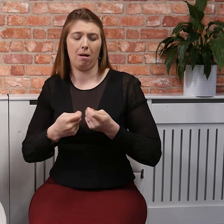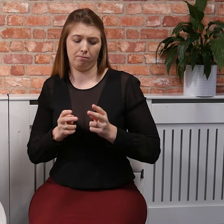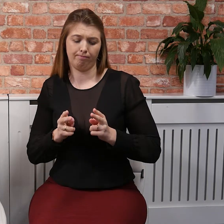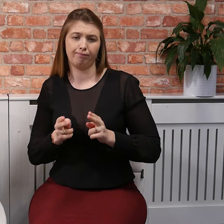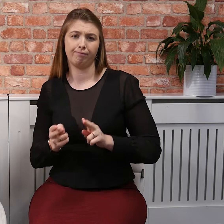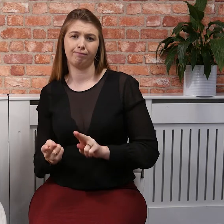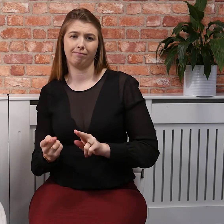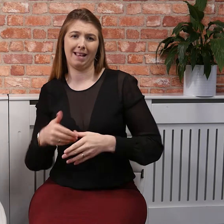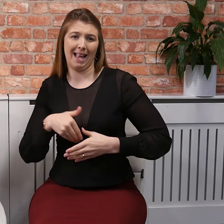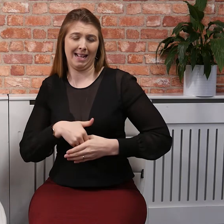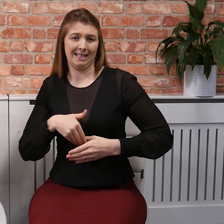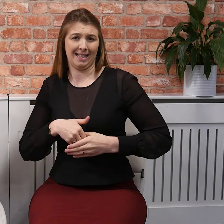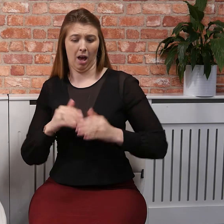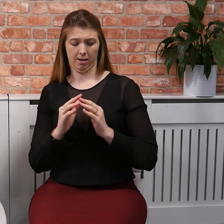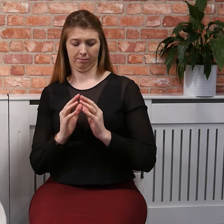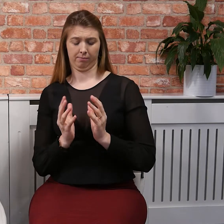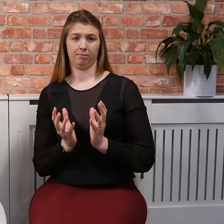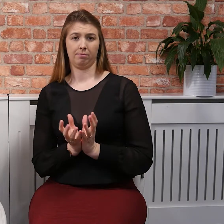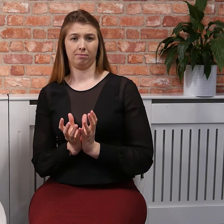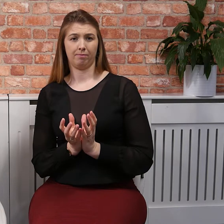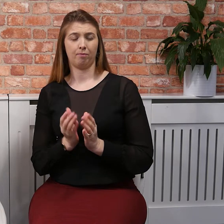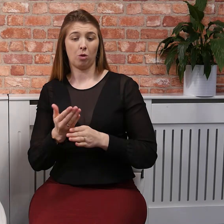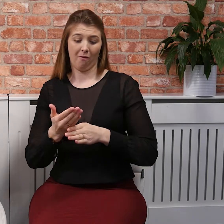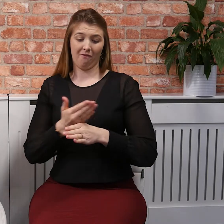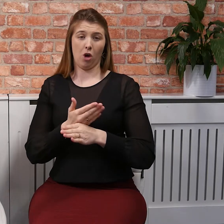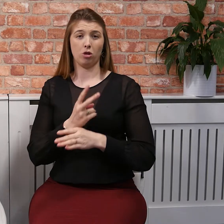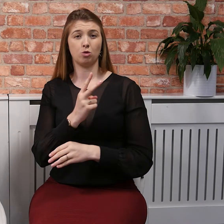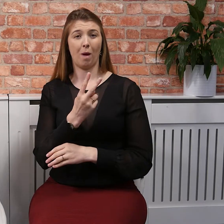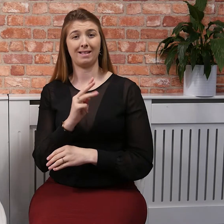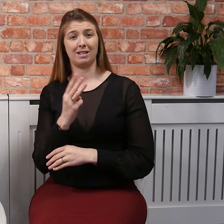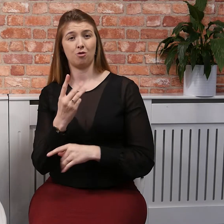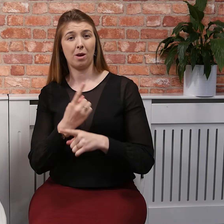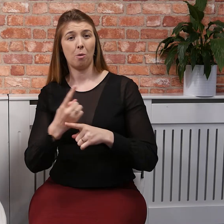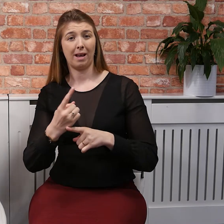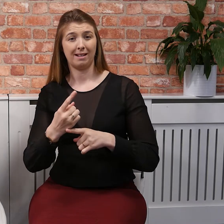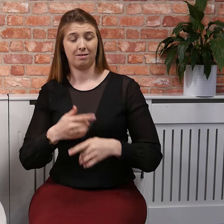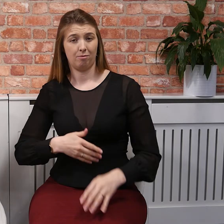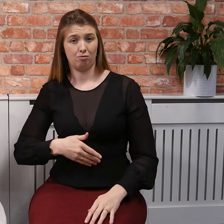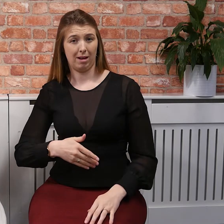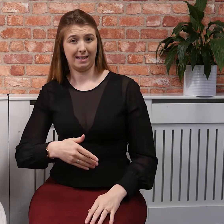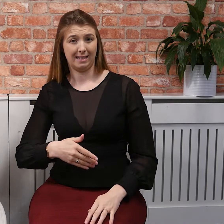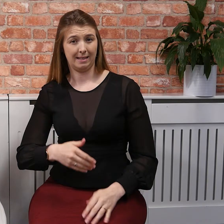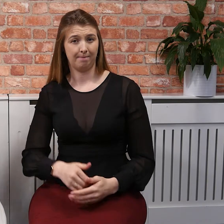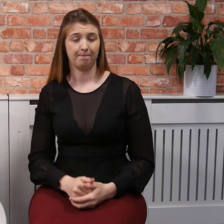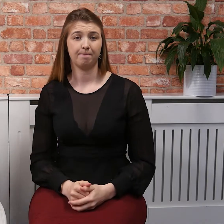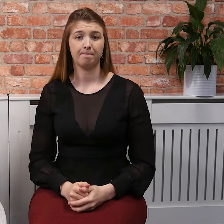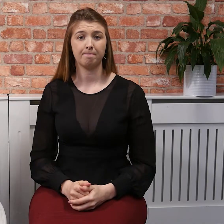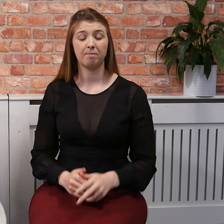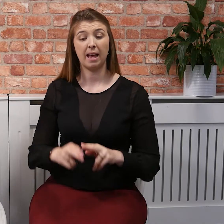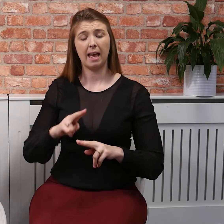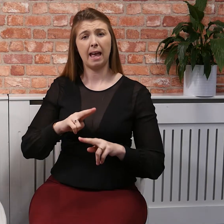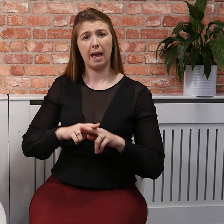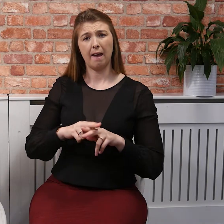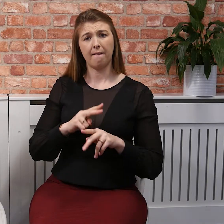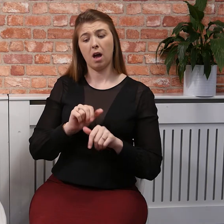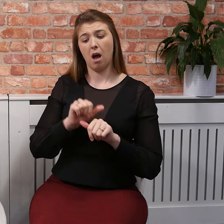in the first 23 weeks of pregnancy. If it dies after 24 weeks of pregnancy,